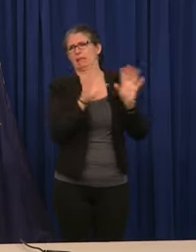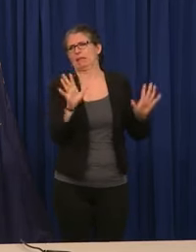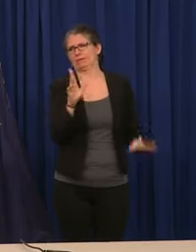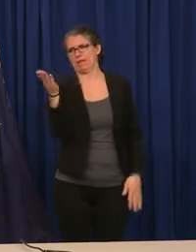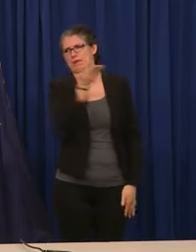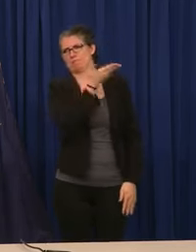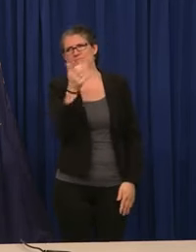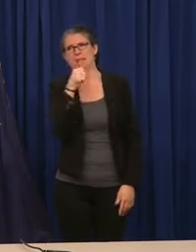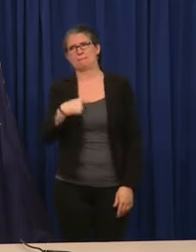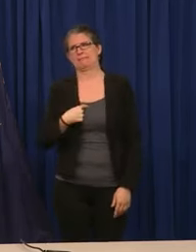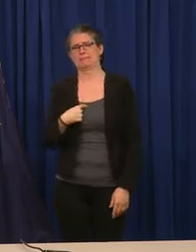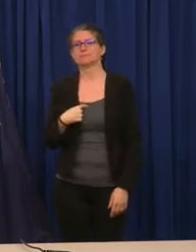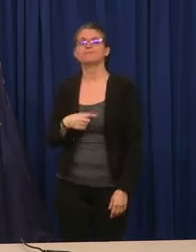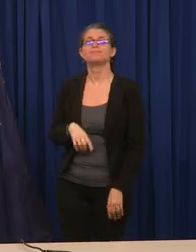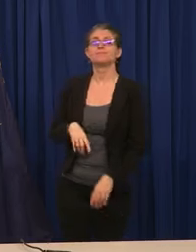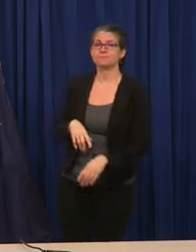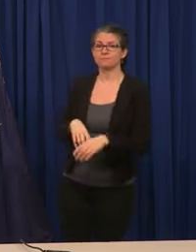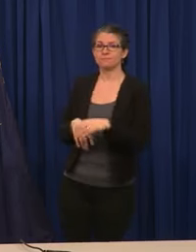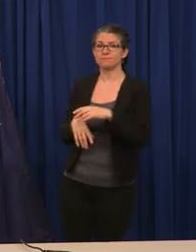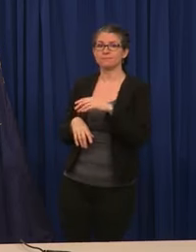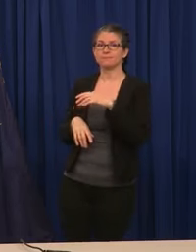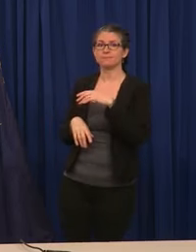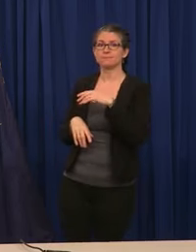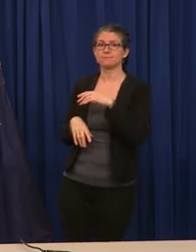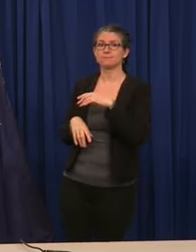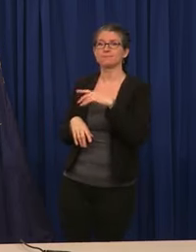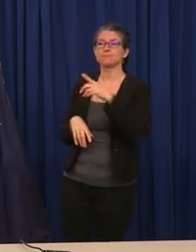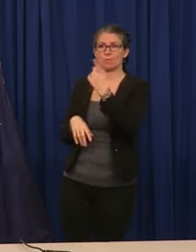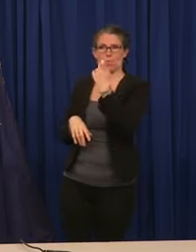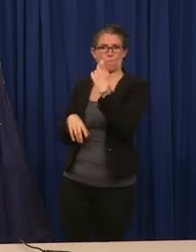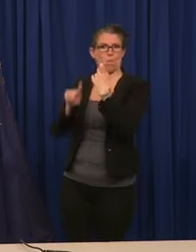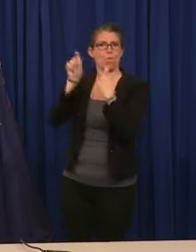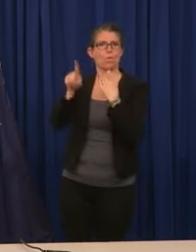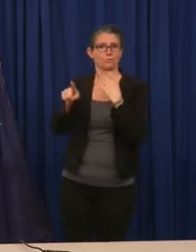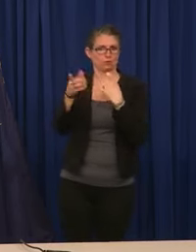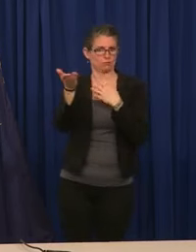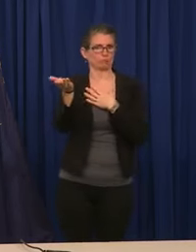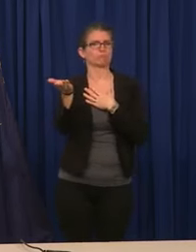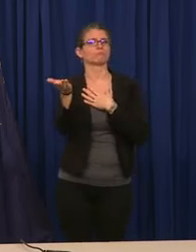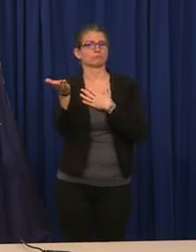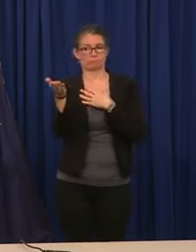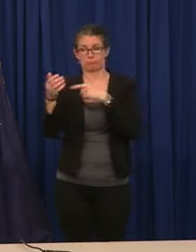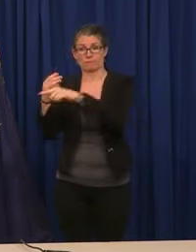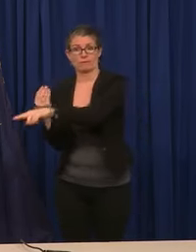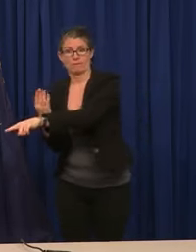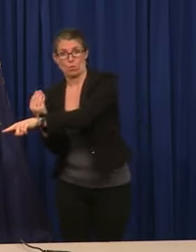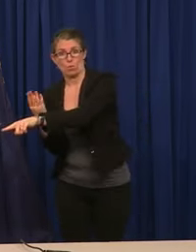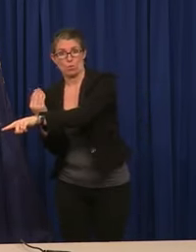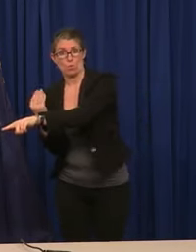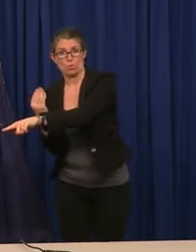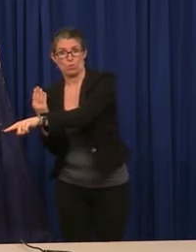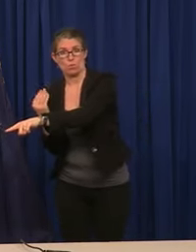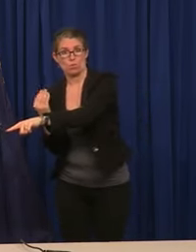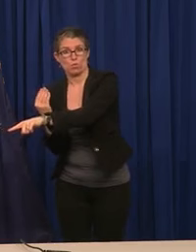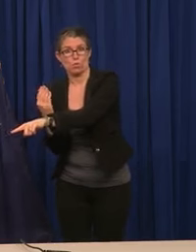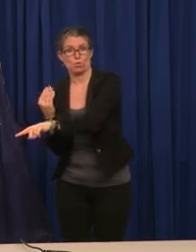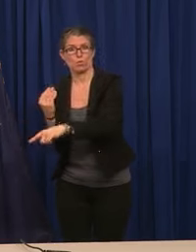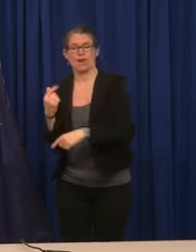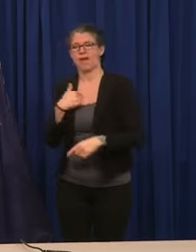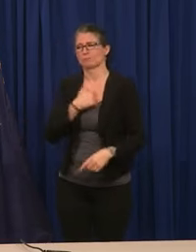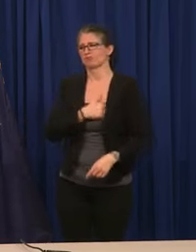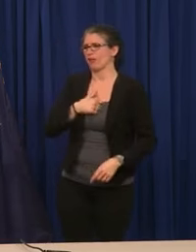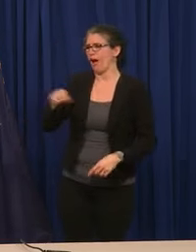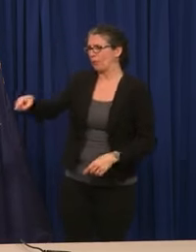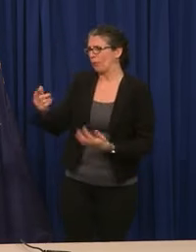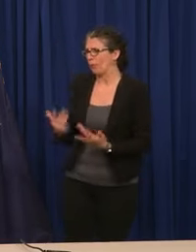Ron Harrigan is on the line. Could you open that up? Yep, and we'll do one more quick round of follow-ups from folks on the line, and then my apologies. I may have to run really quickly.